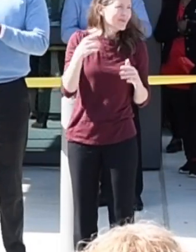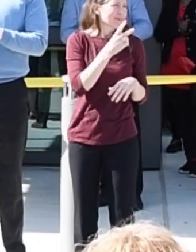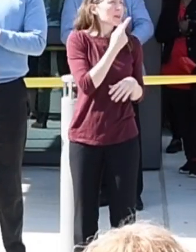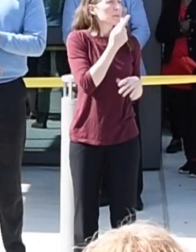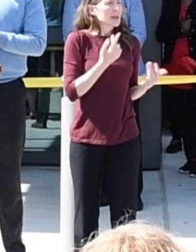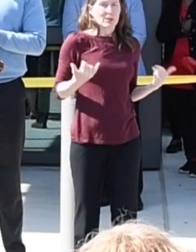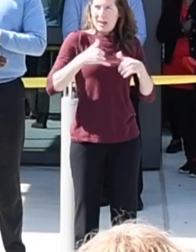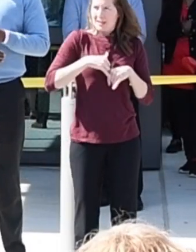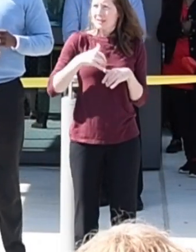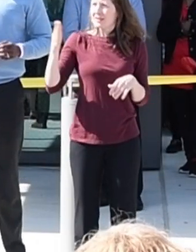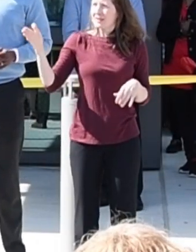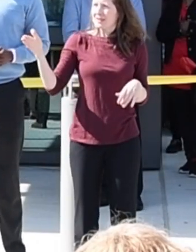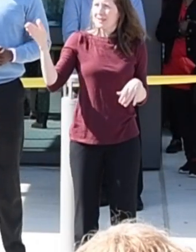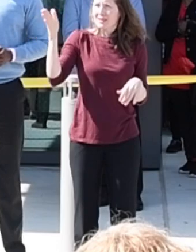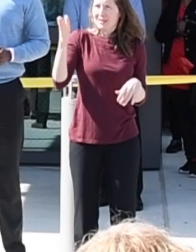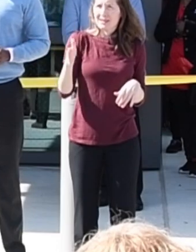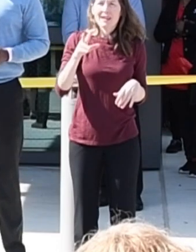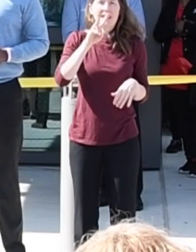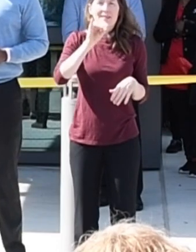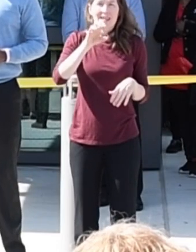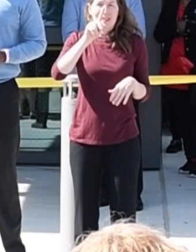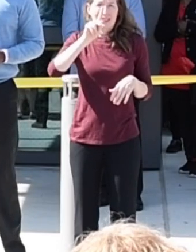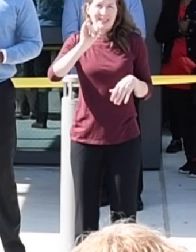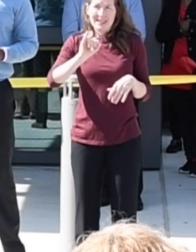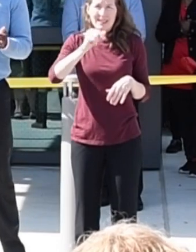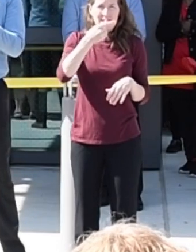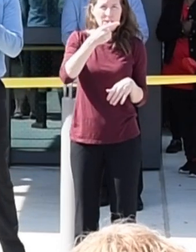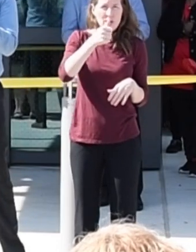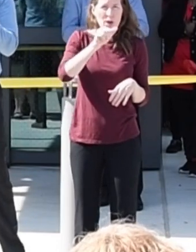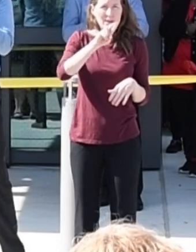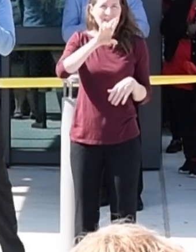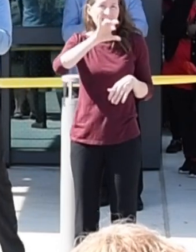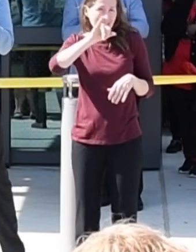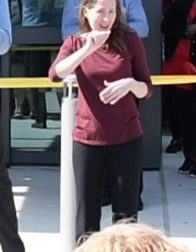Vicky Garcia, represented for U.S. Congressman Sarbanes,